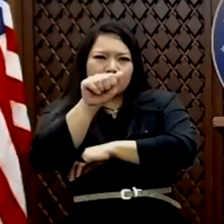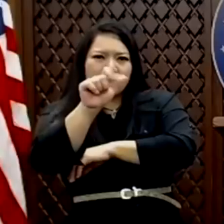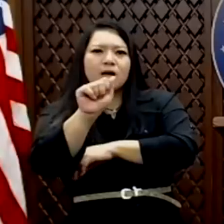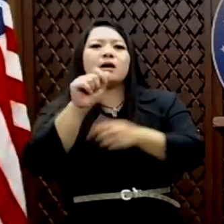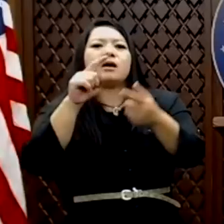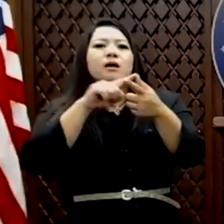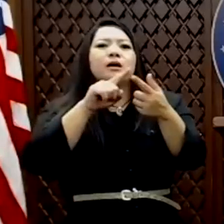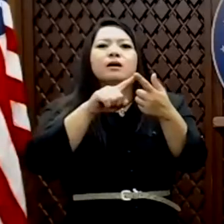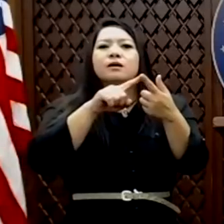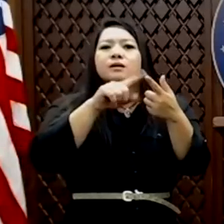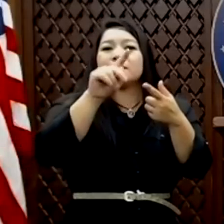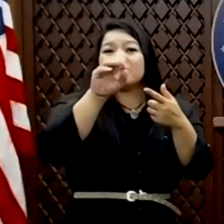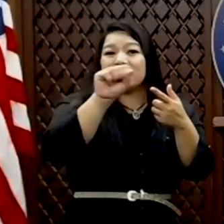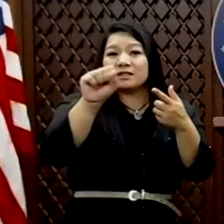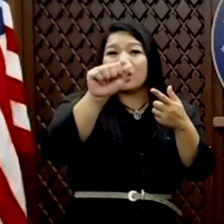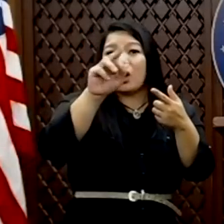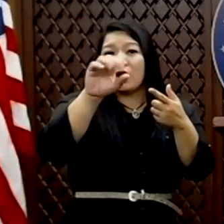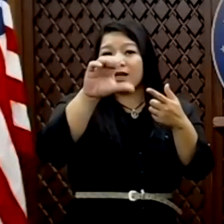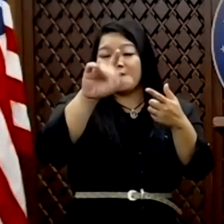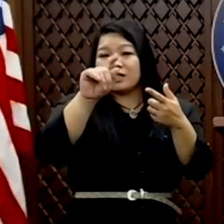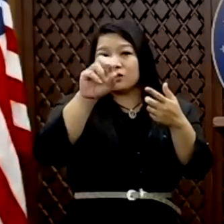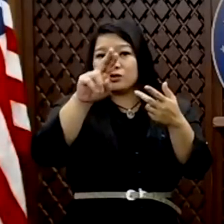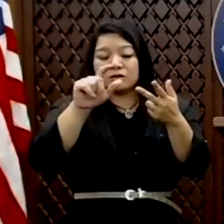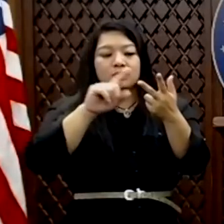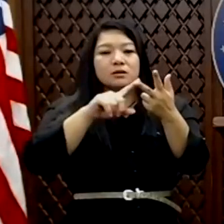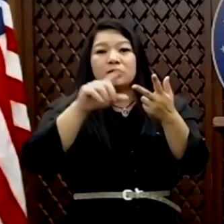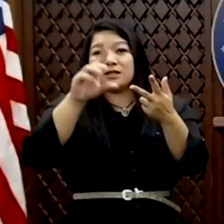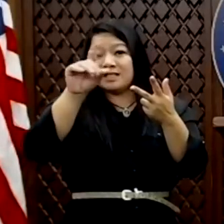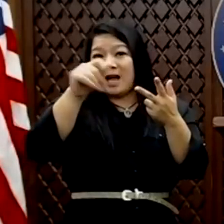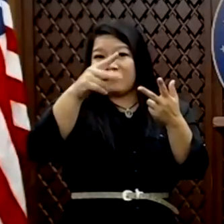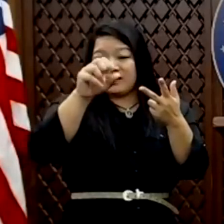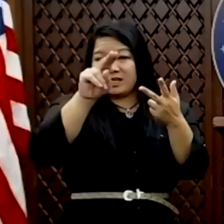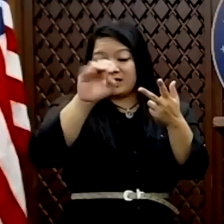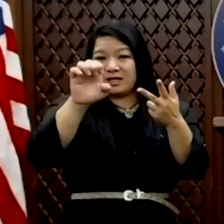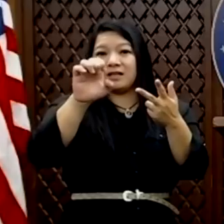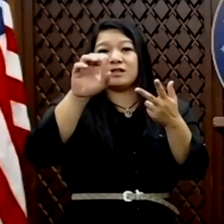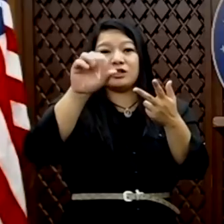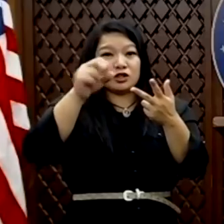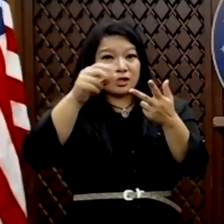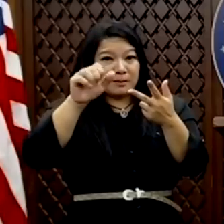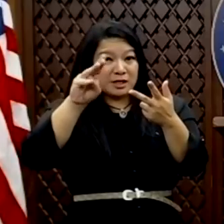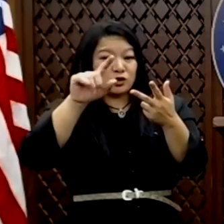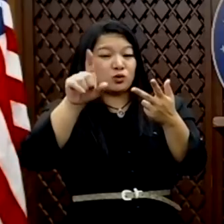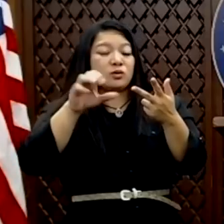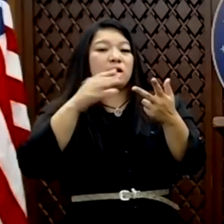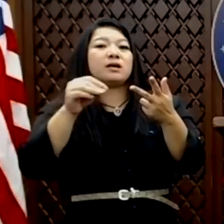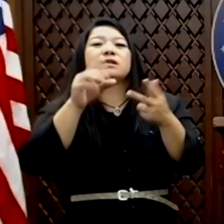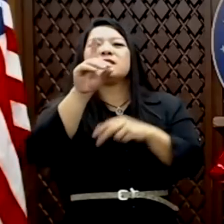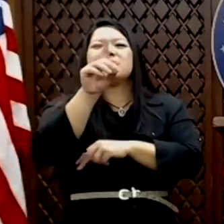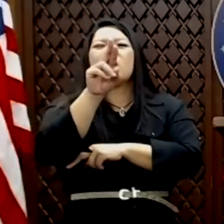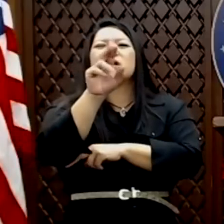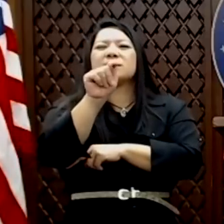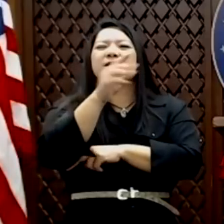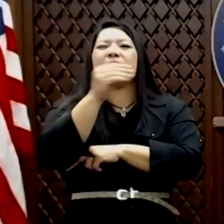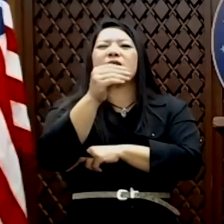Tess Archangel, Daphne Shimizu for the DRT and through Treasury. So I just want